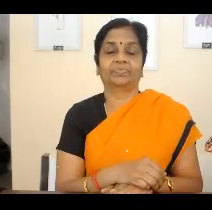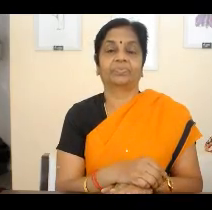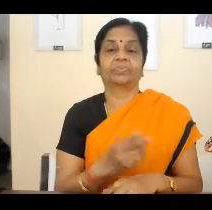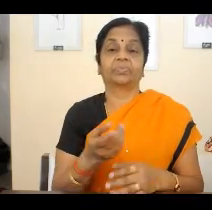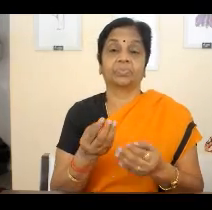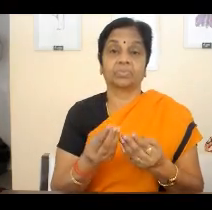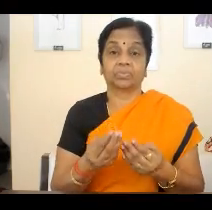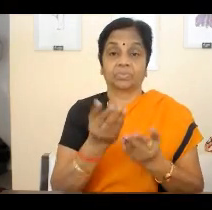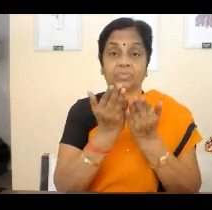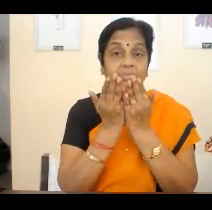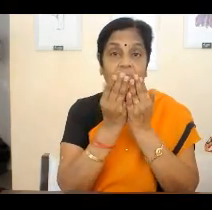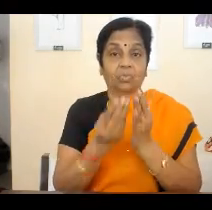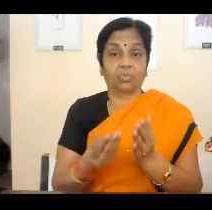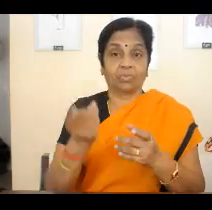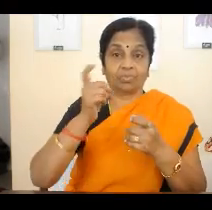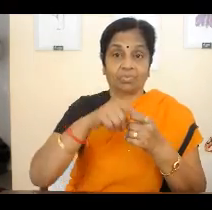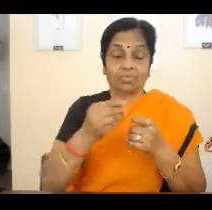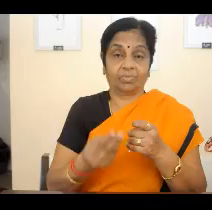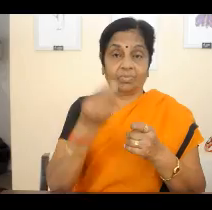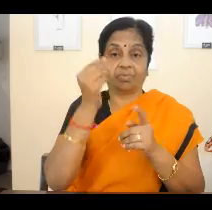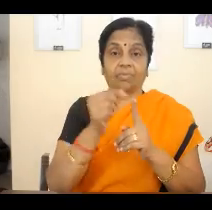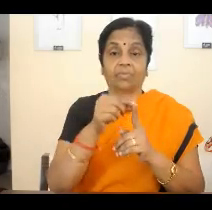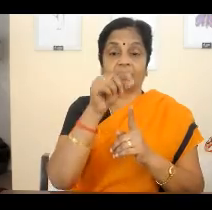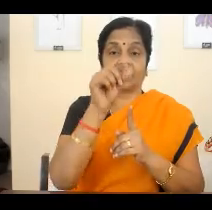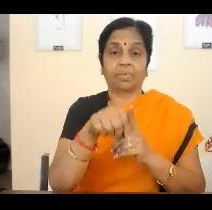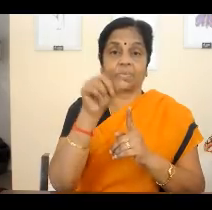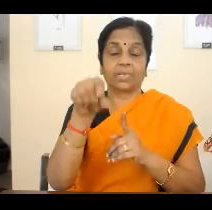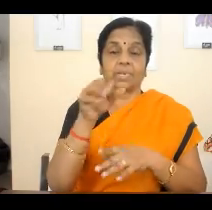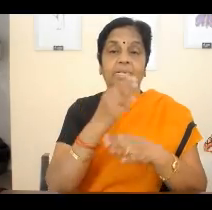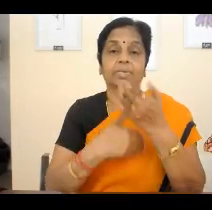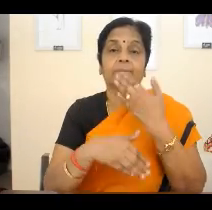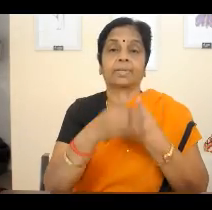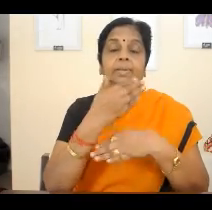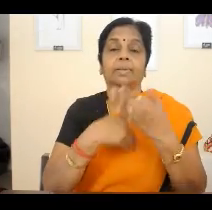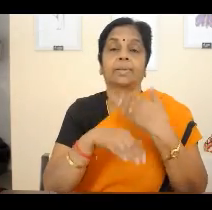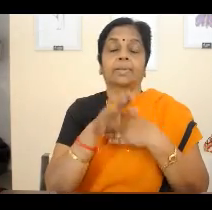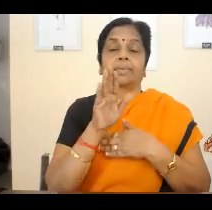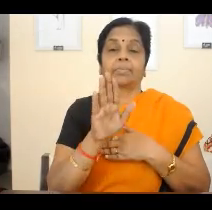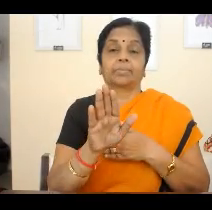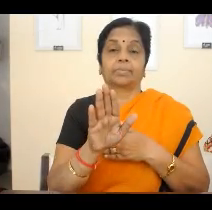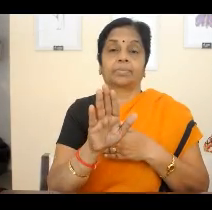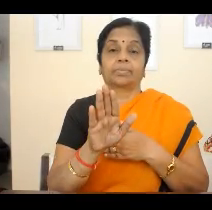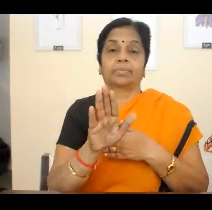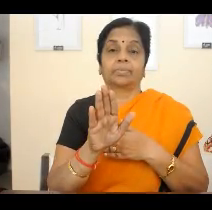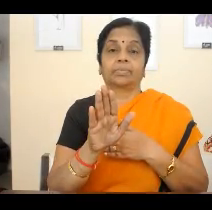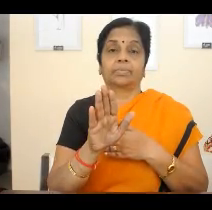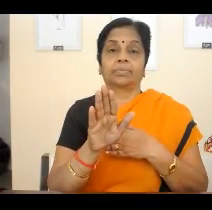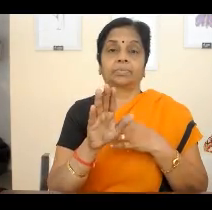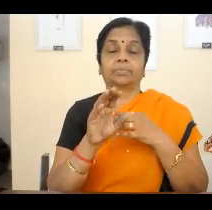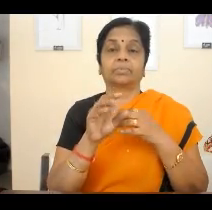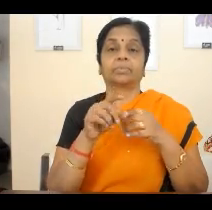Inclusive education of persons with disabilities should be exclusively